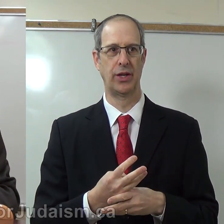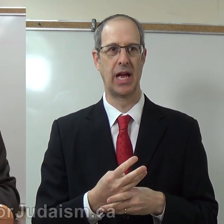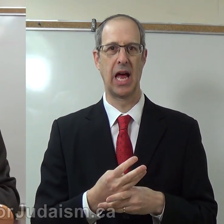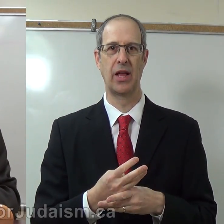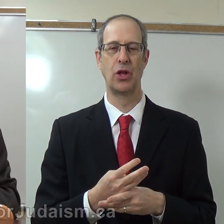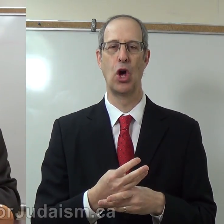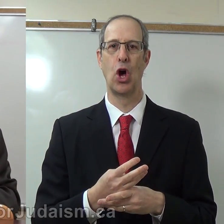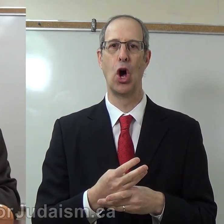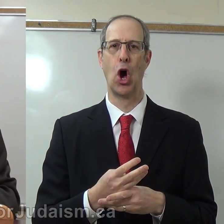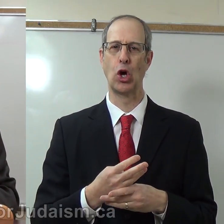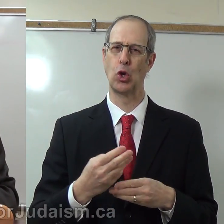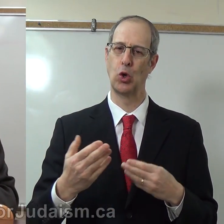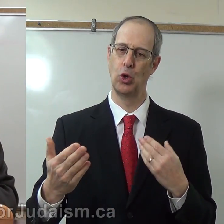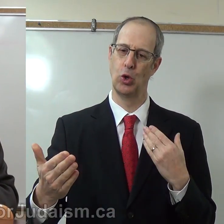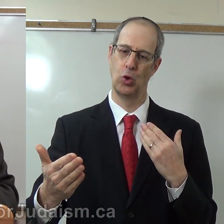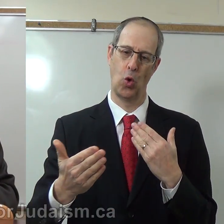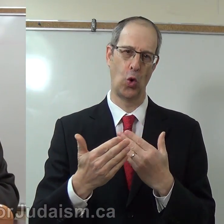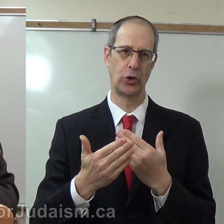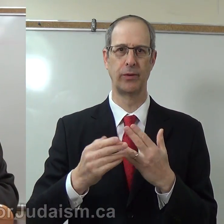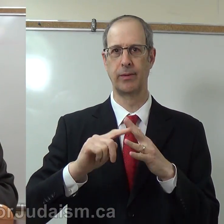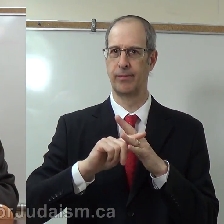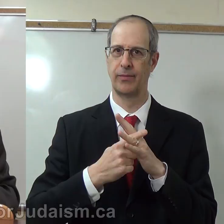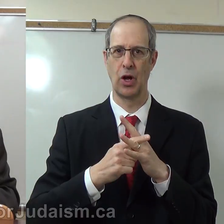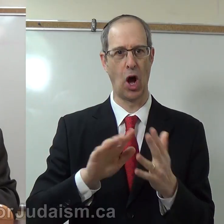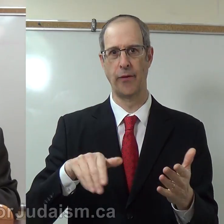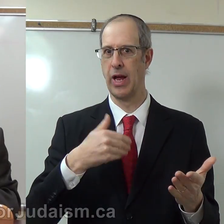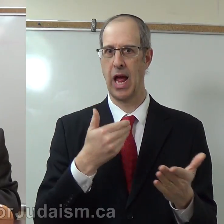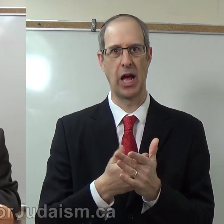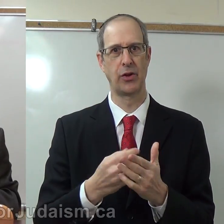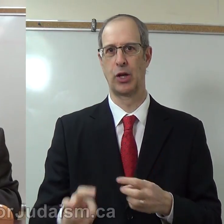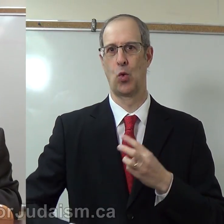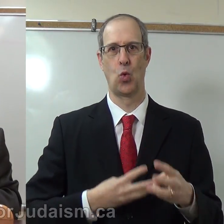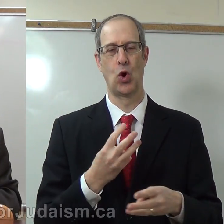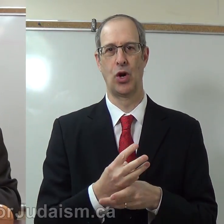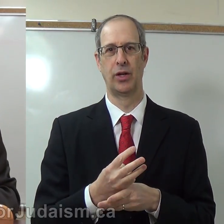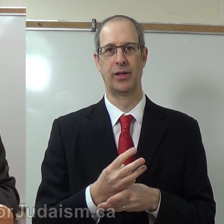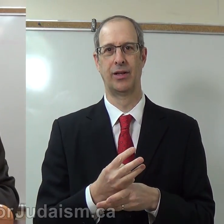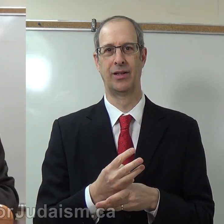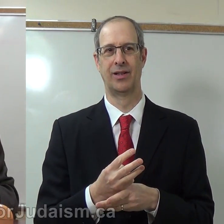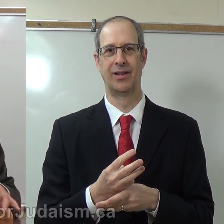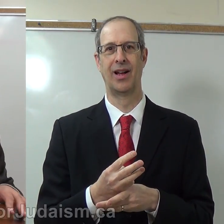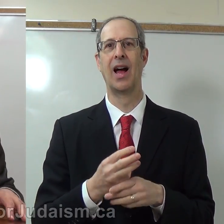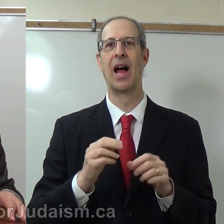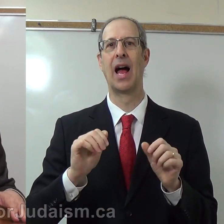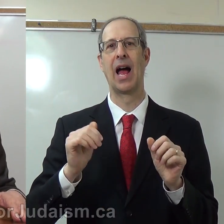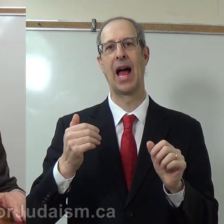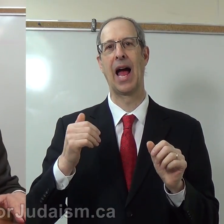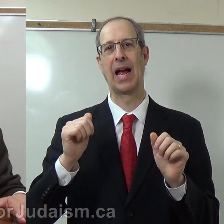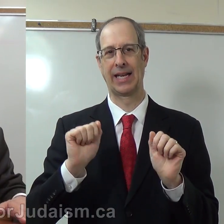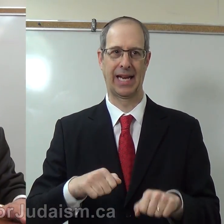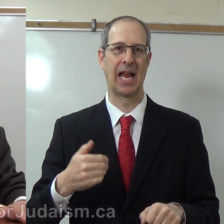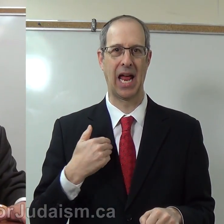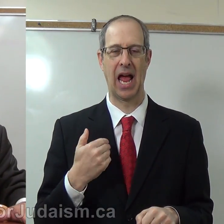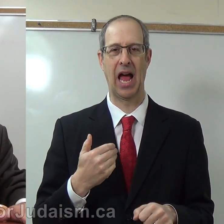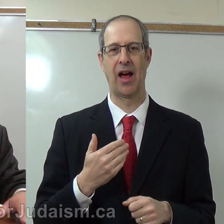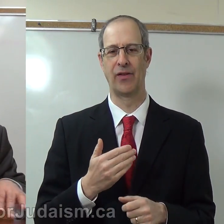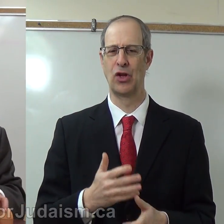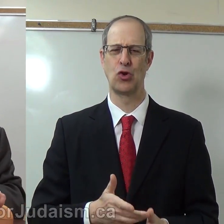closer we get to the source of everything in the world, we can have the greatest pleasure.